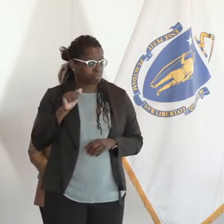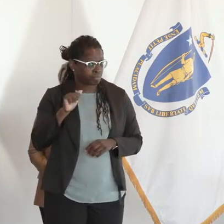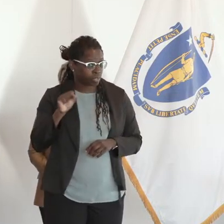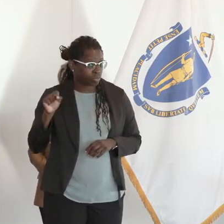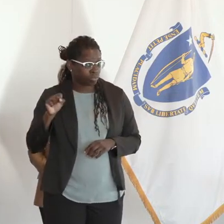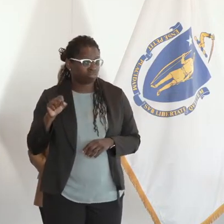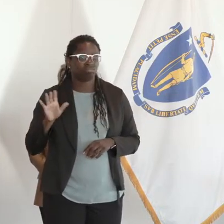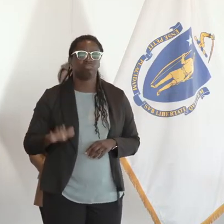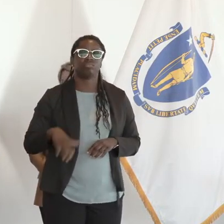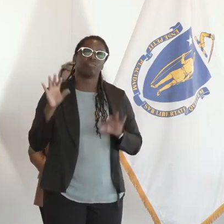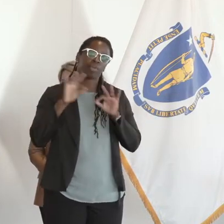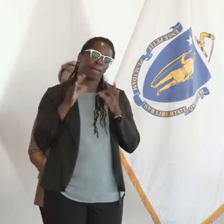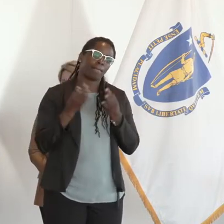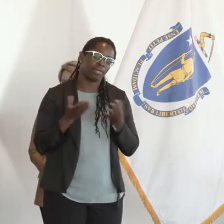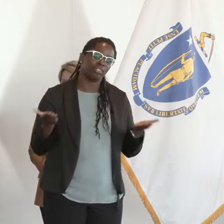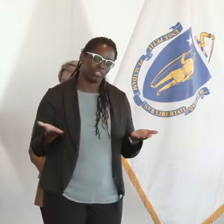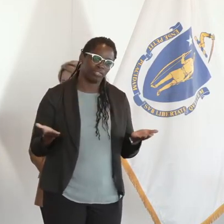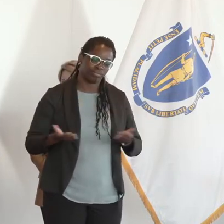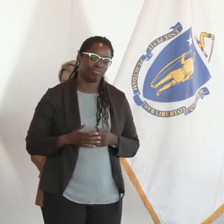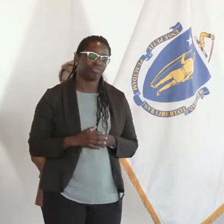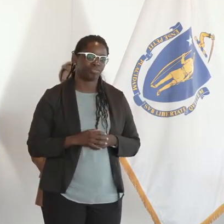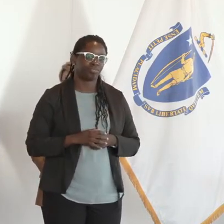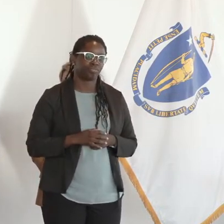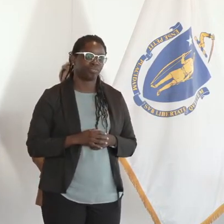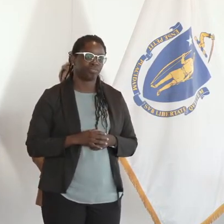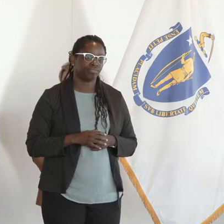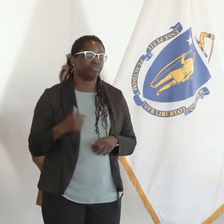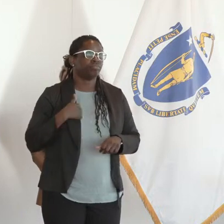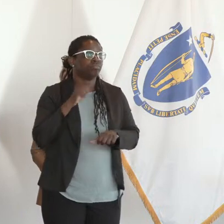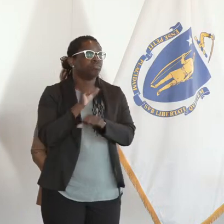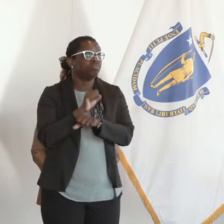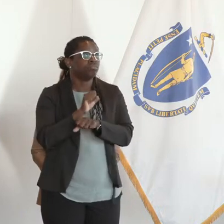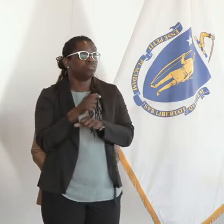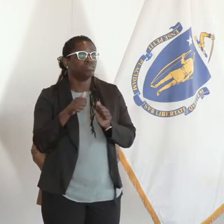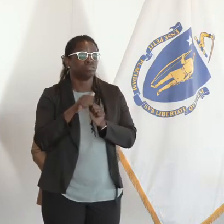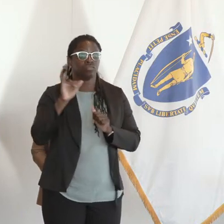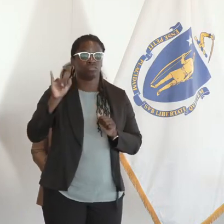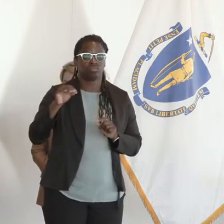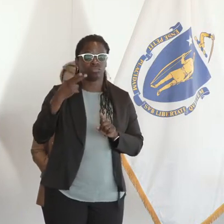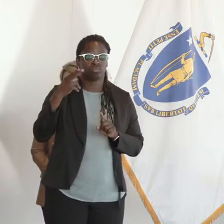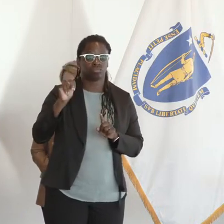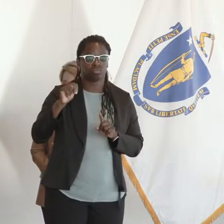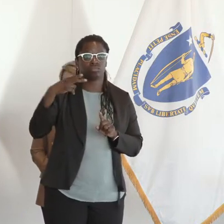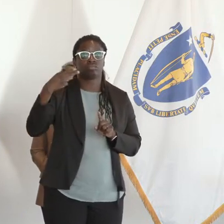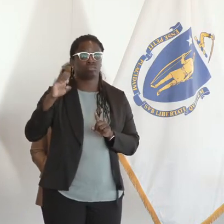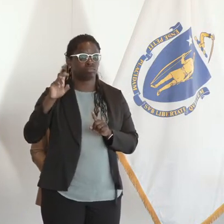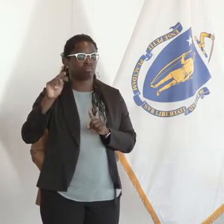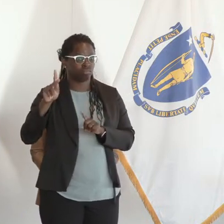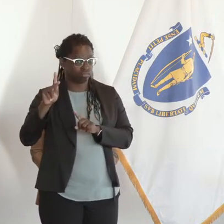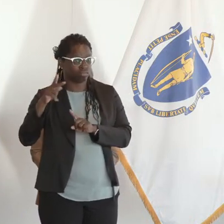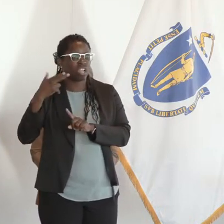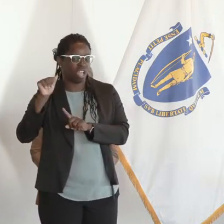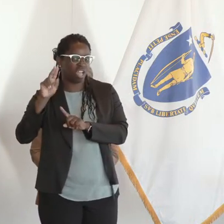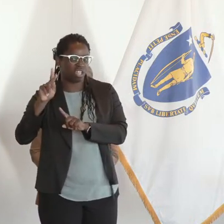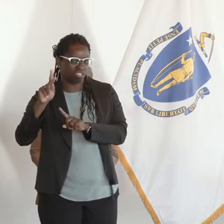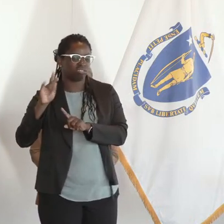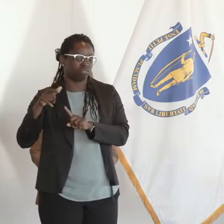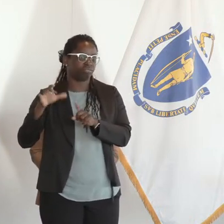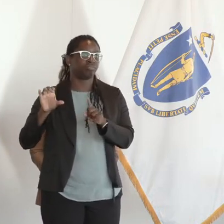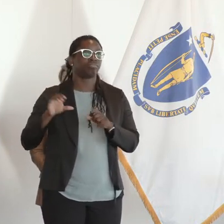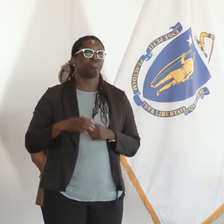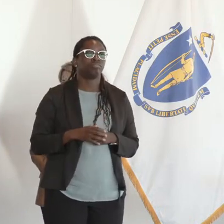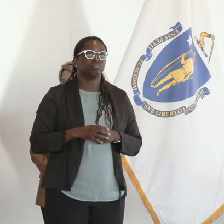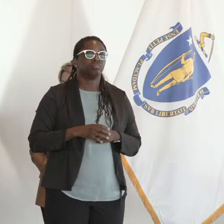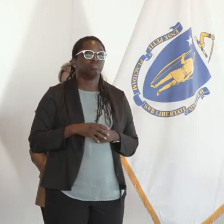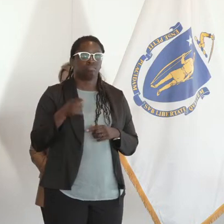our family. And in my job with Manulife John Hancock as general counsel, I frequently travel between